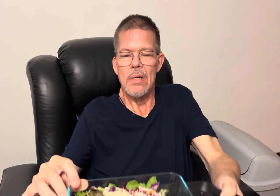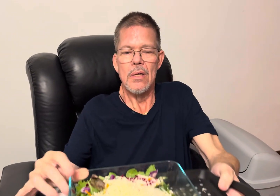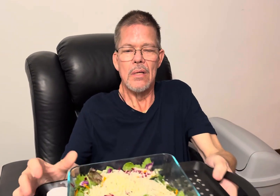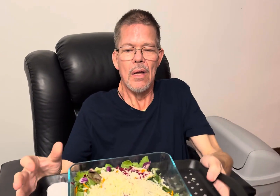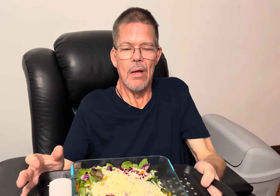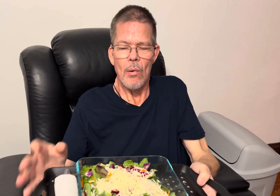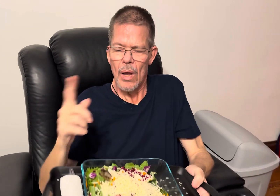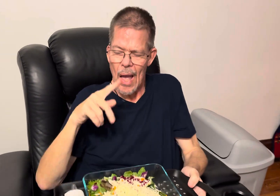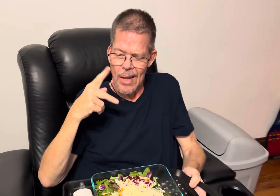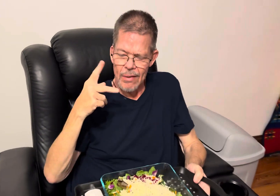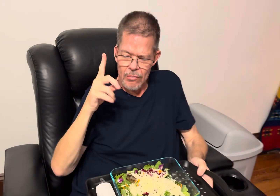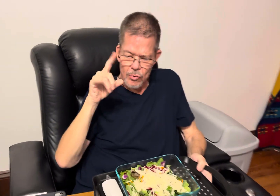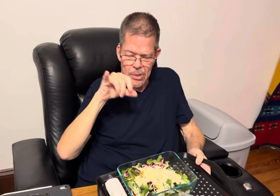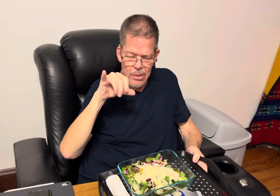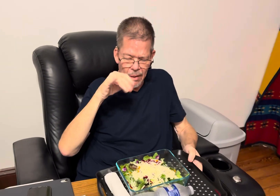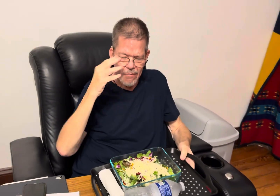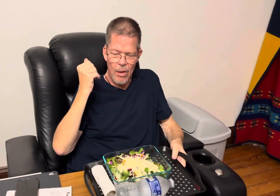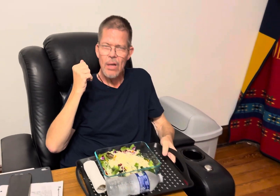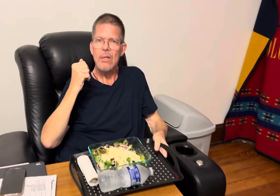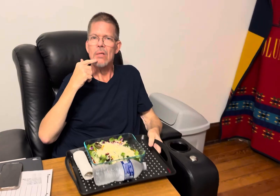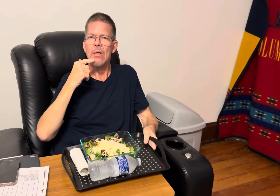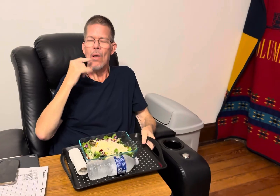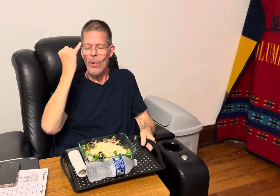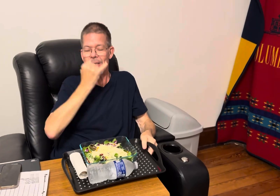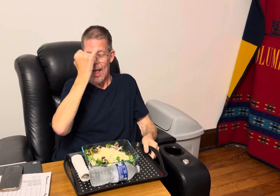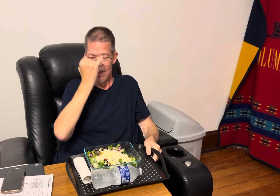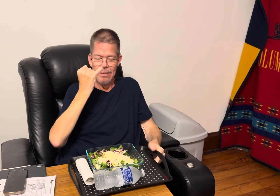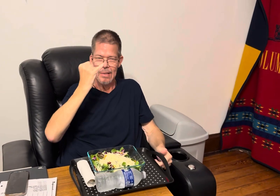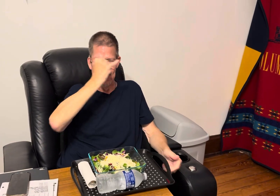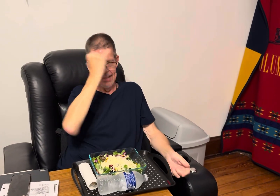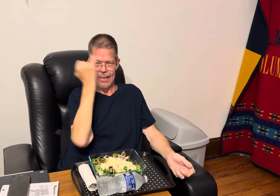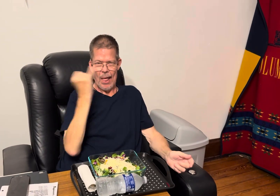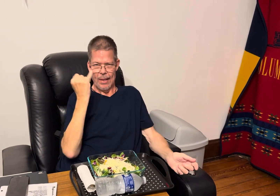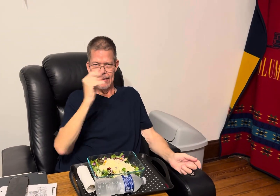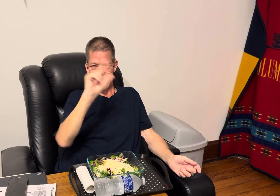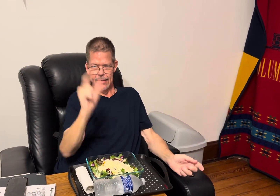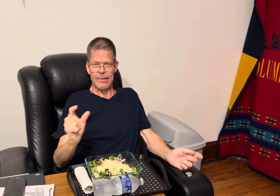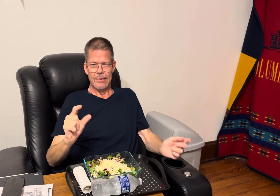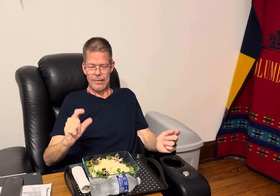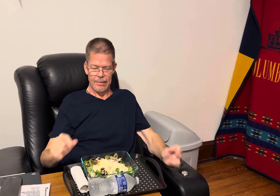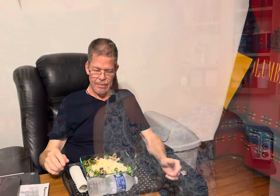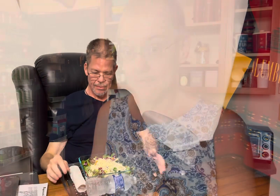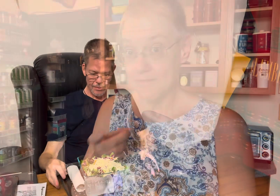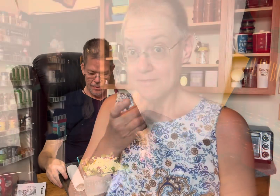dressing. What kind of dressing? I forgot. Oh, Italian.